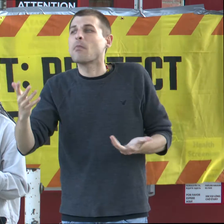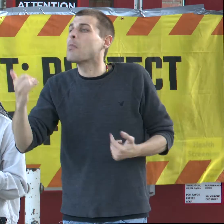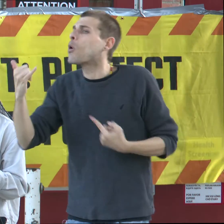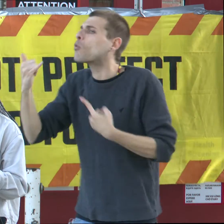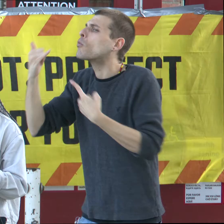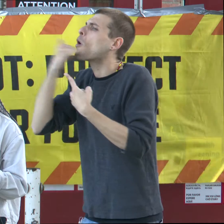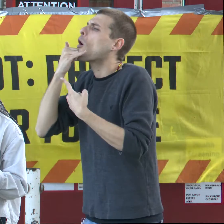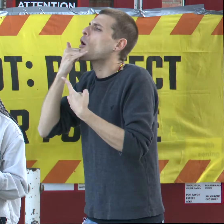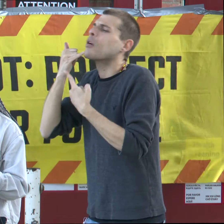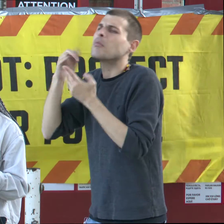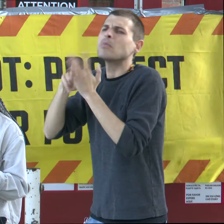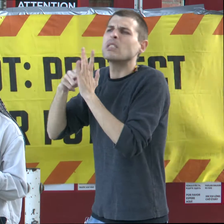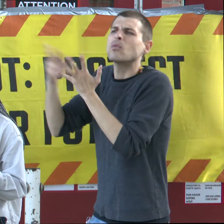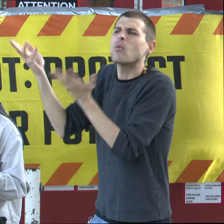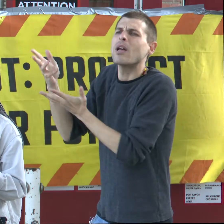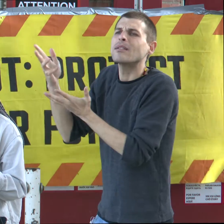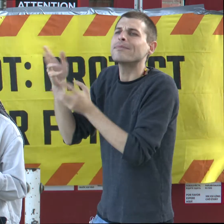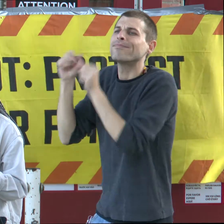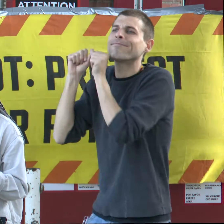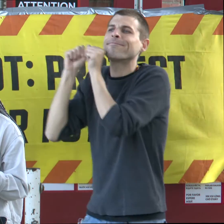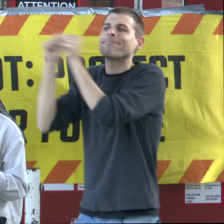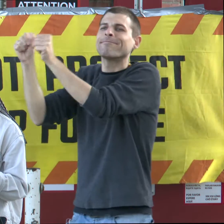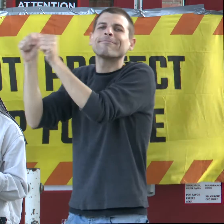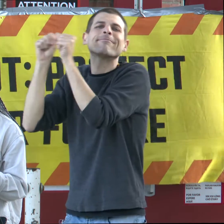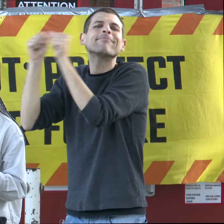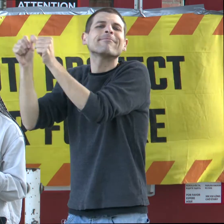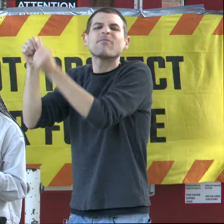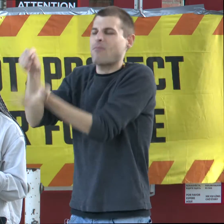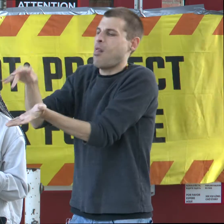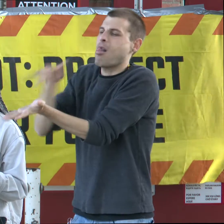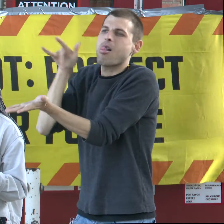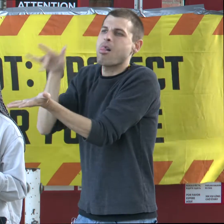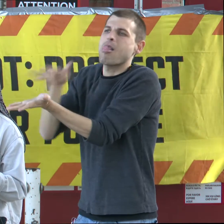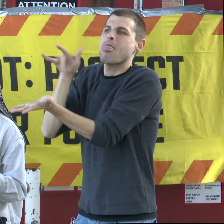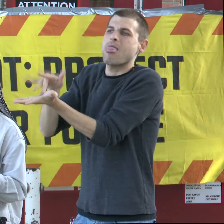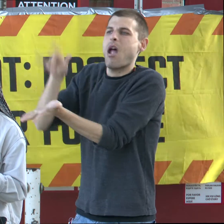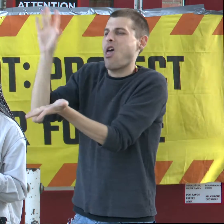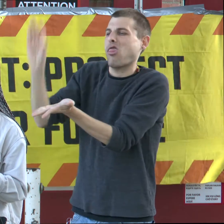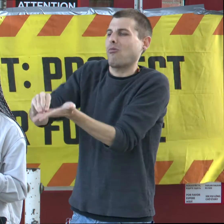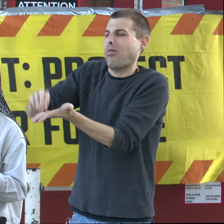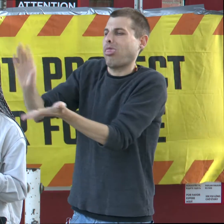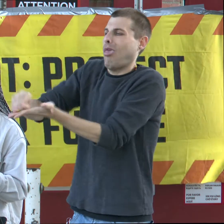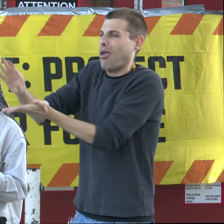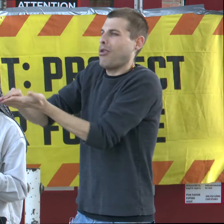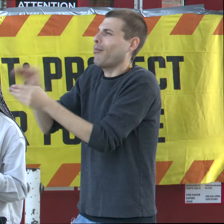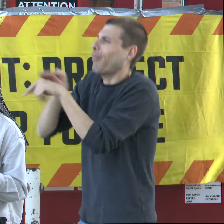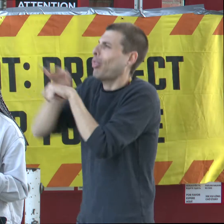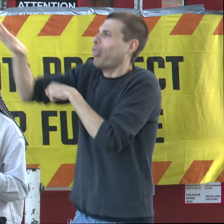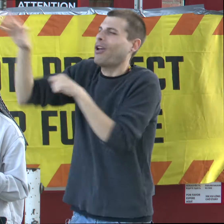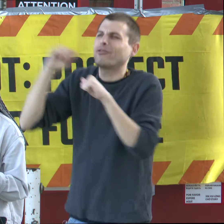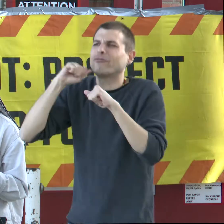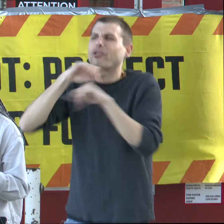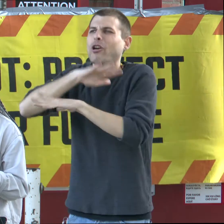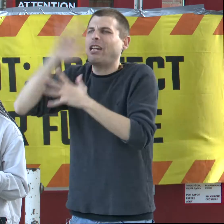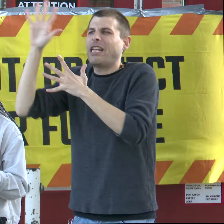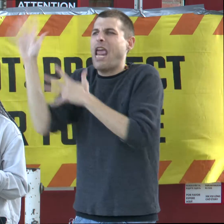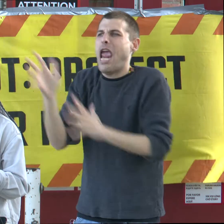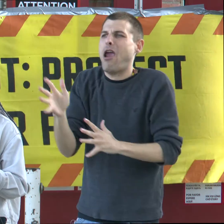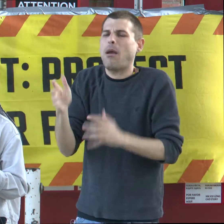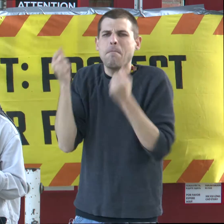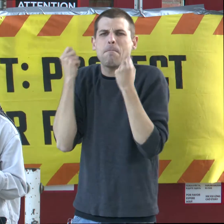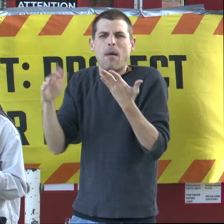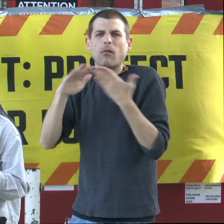wrong is to continuously deplete its resources, to degrade air quality, and to allow certain groups to